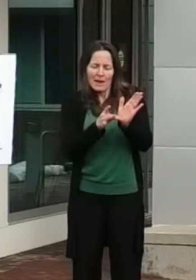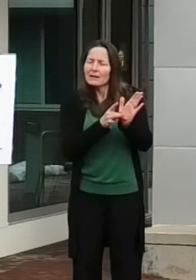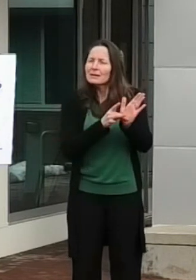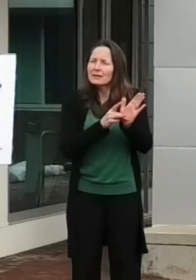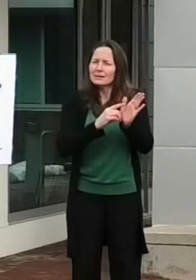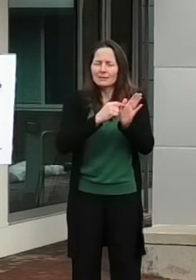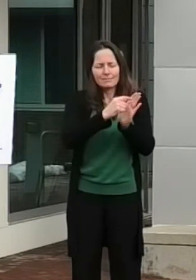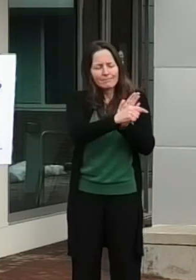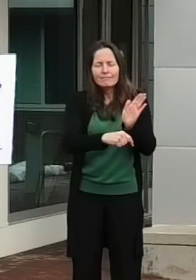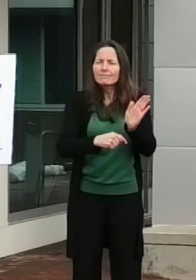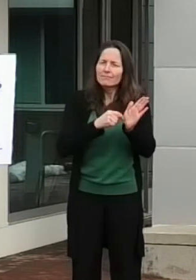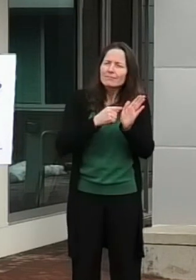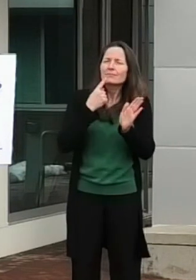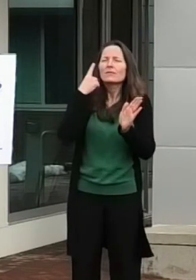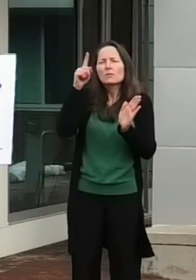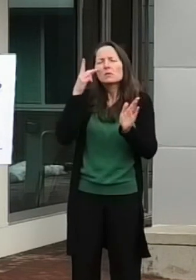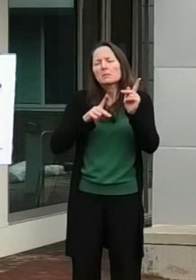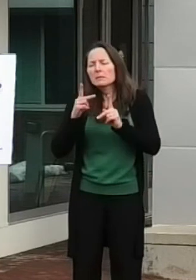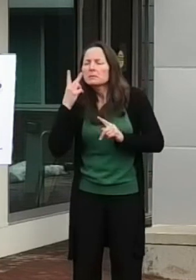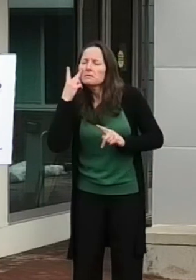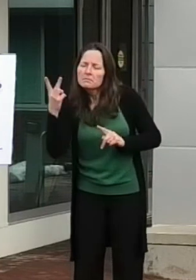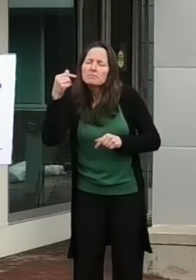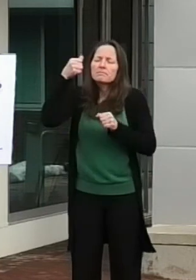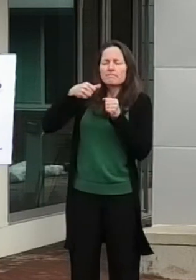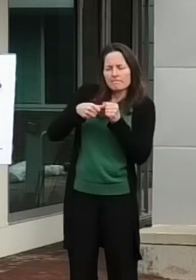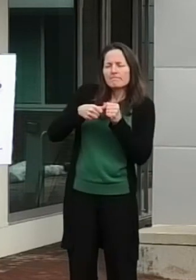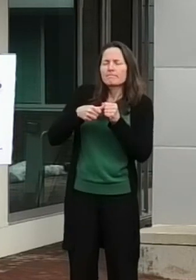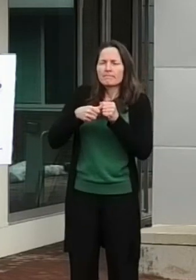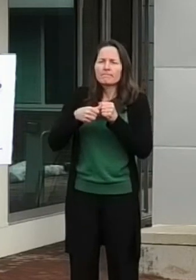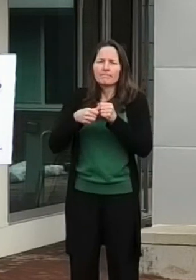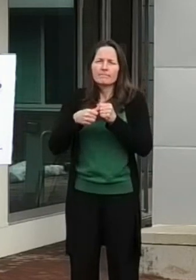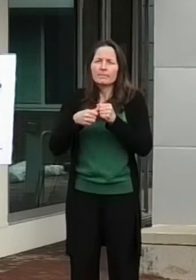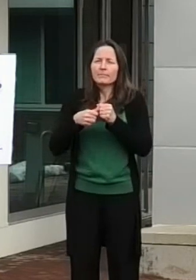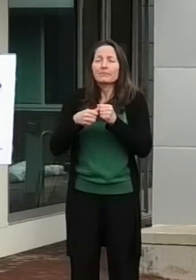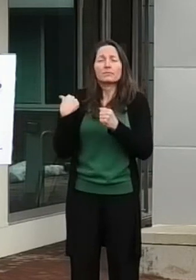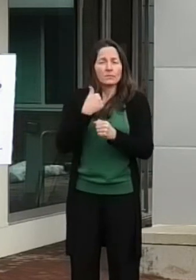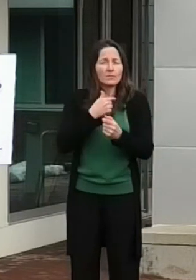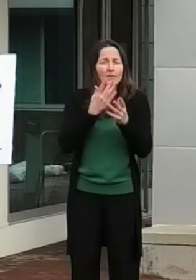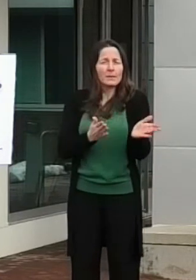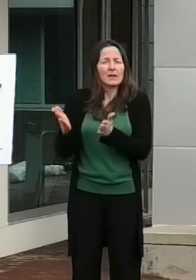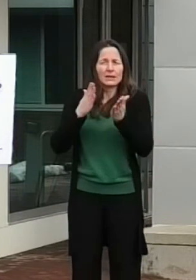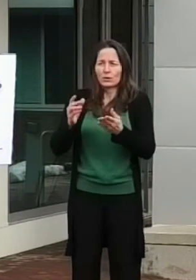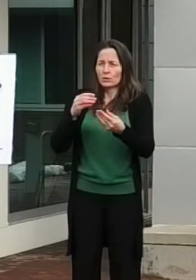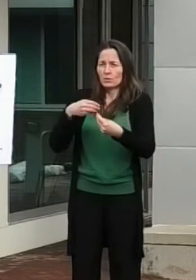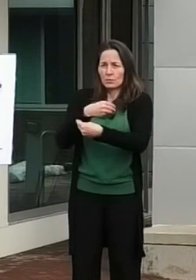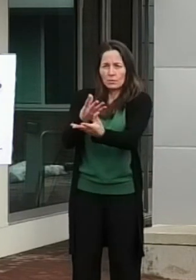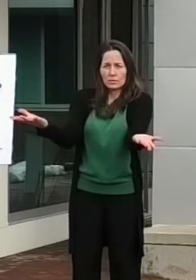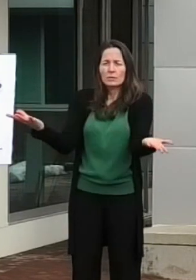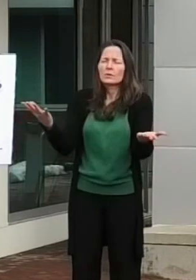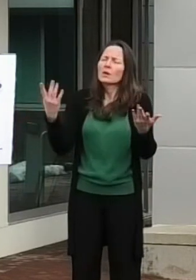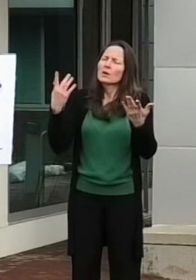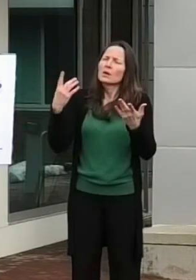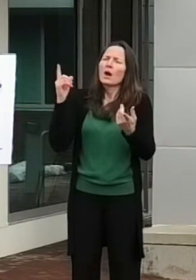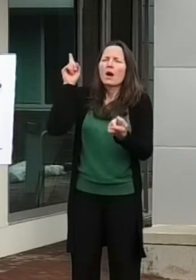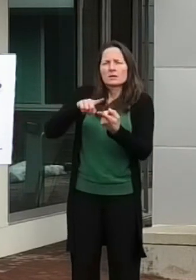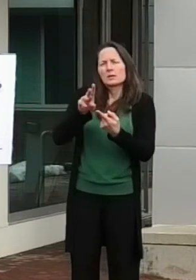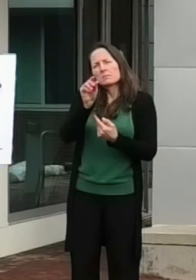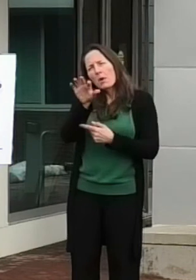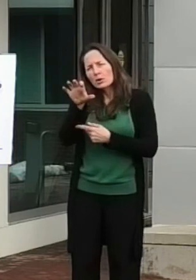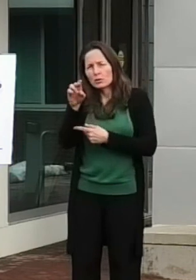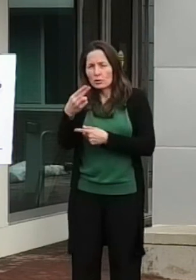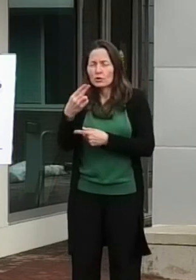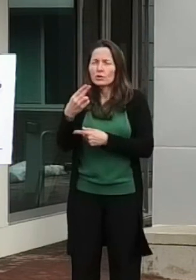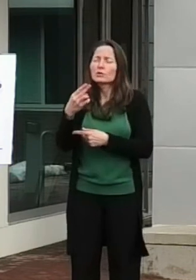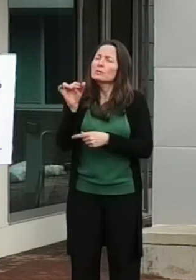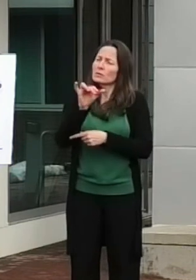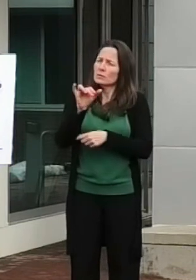messaging around the county. OEM plans to distribute materials through March and to continue to work with local stakeholders and community groups to